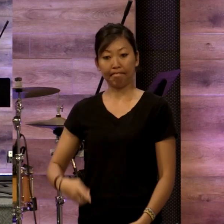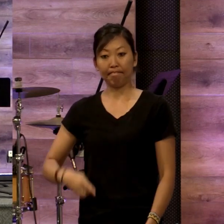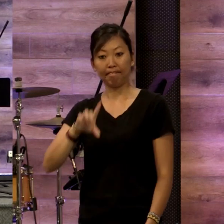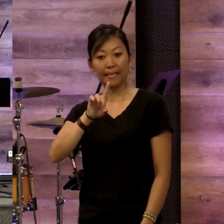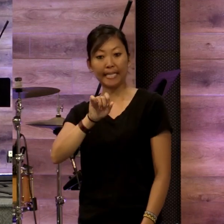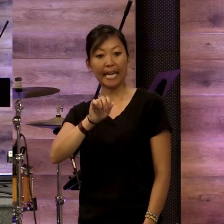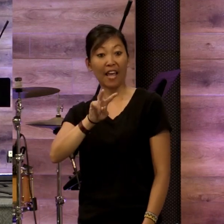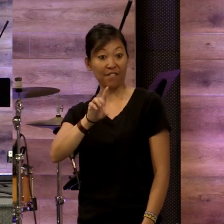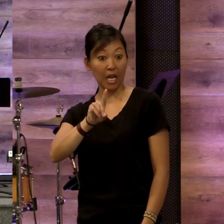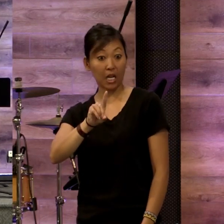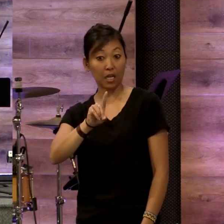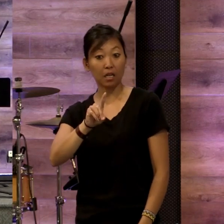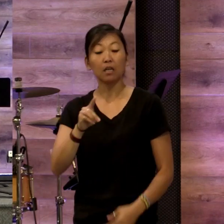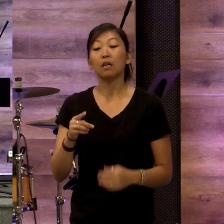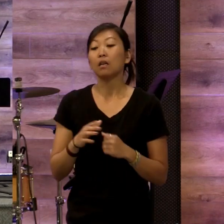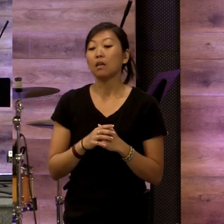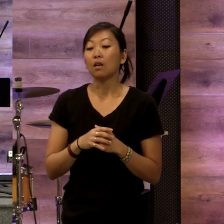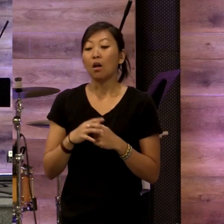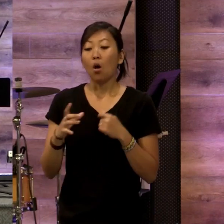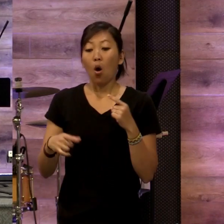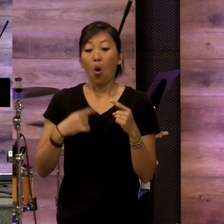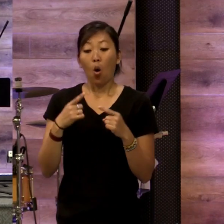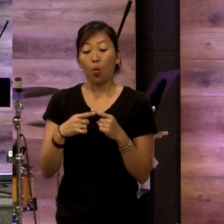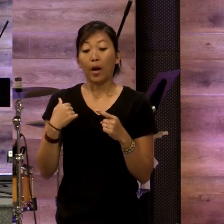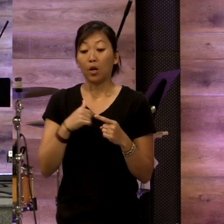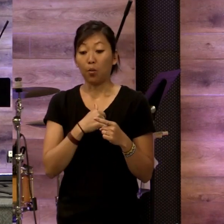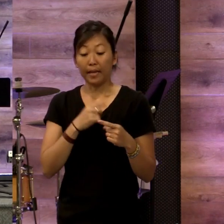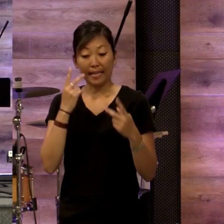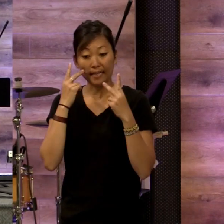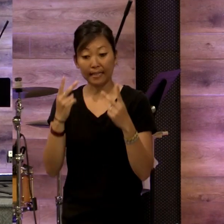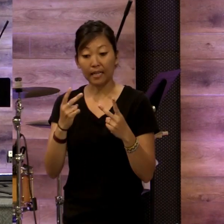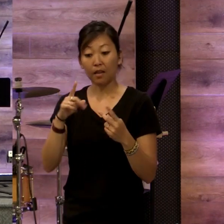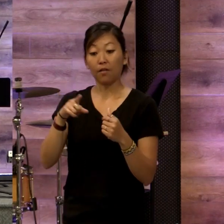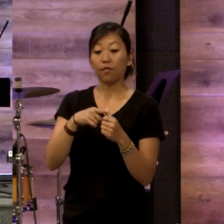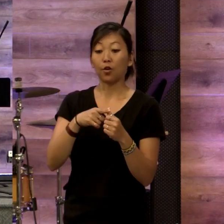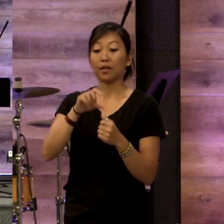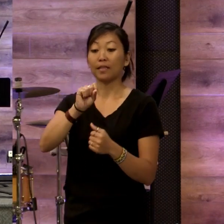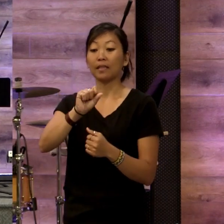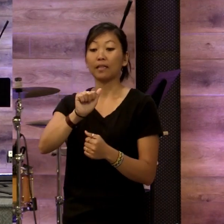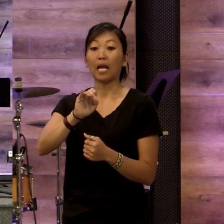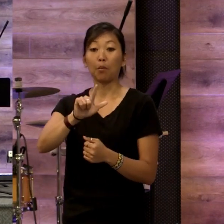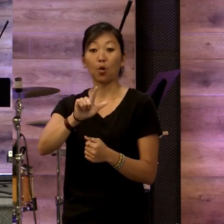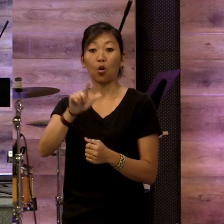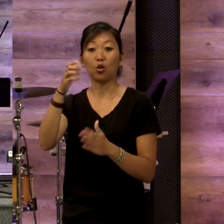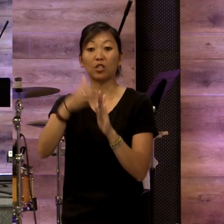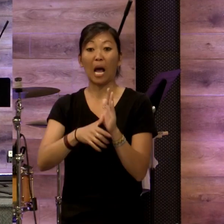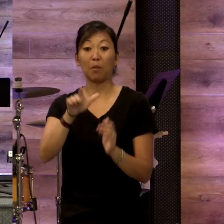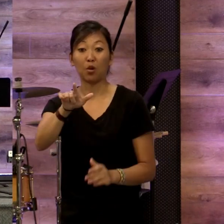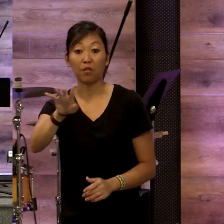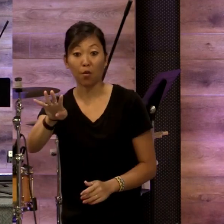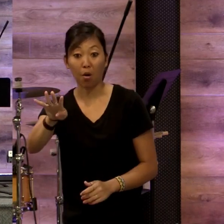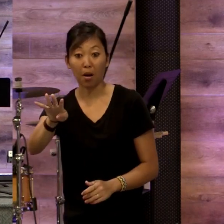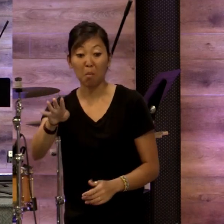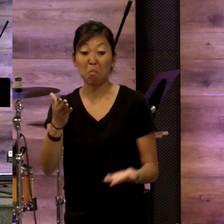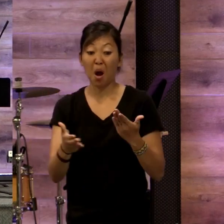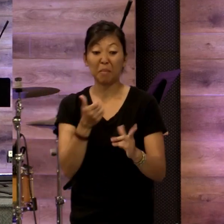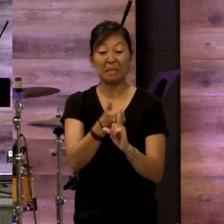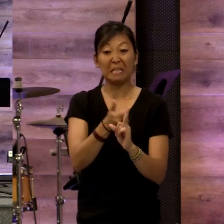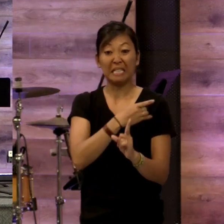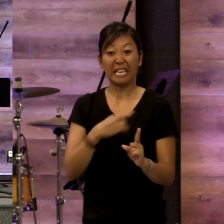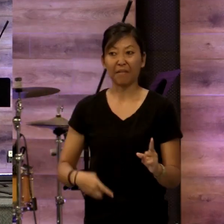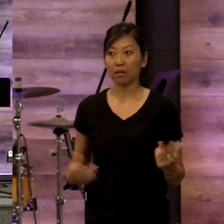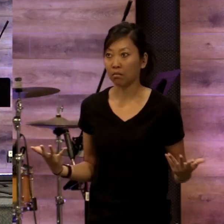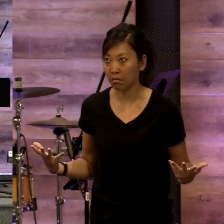guess is by the time we get to his story in 1 Samuel 24, he's probably wondering, when is it going to be my